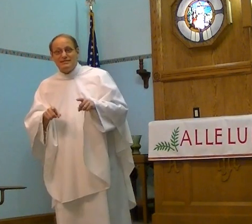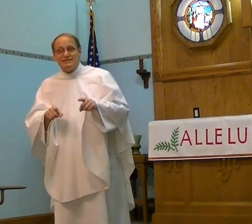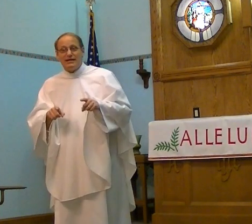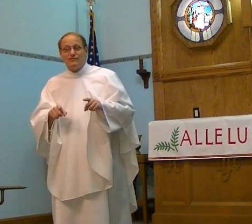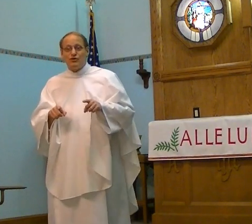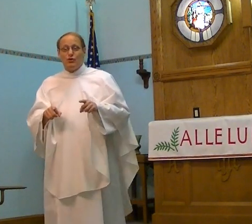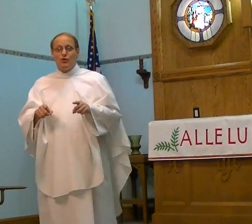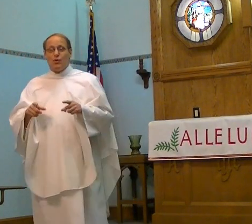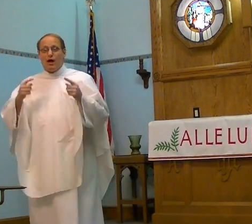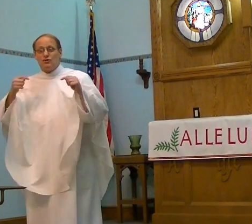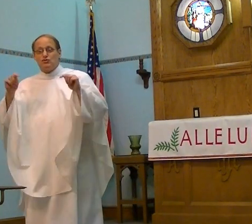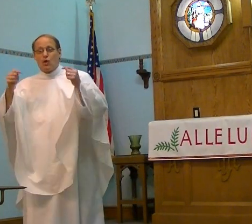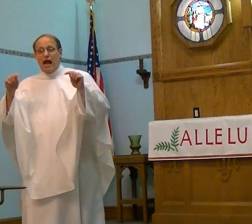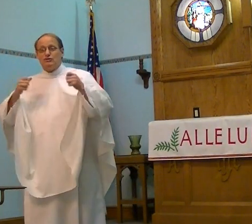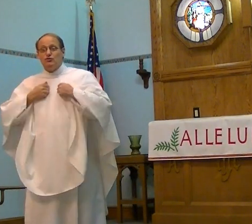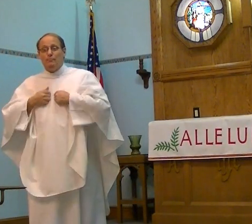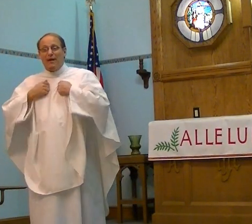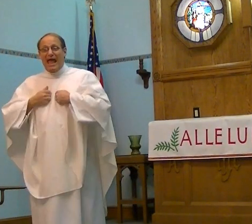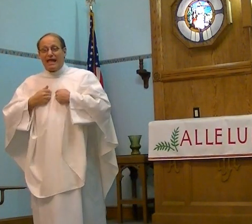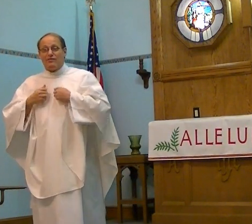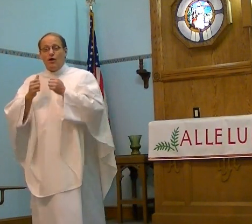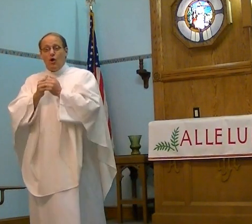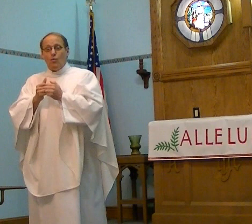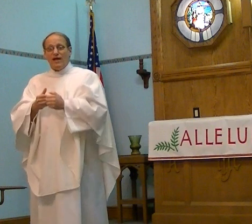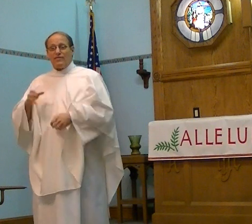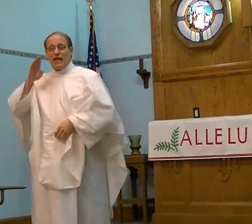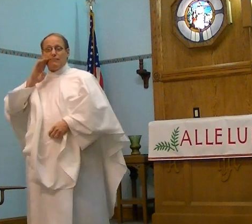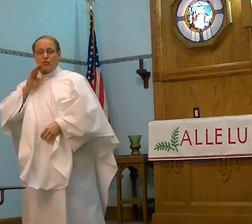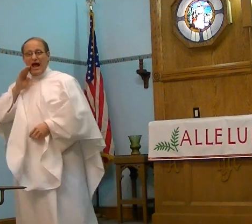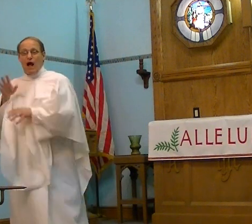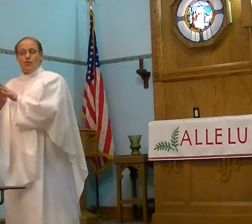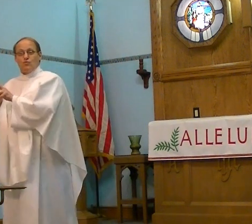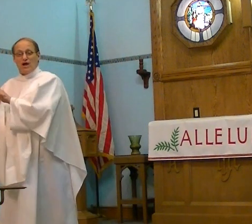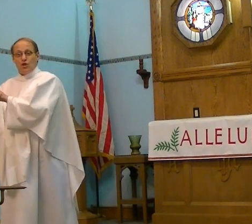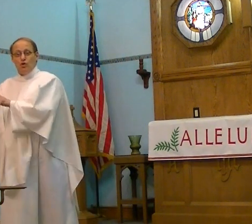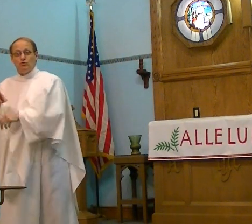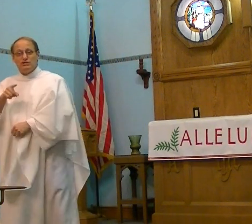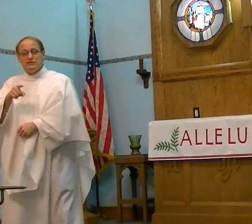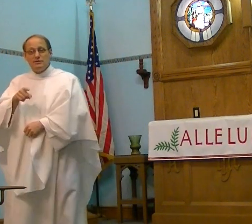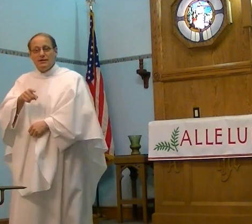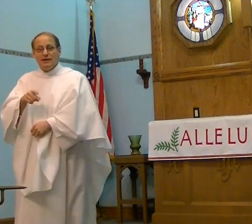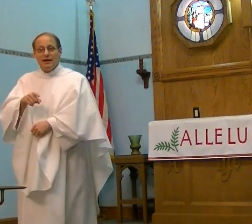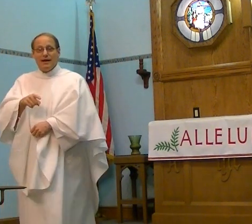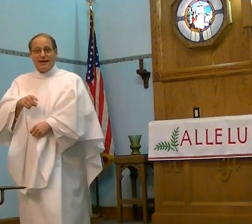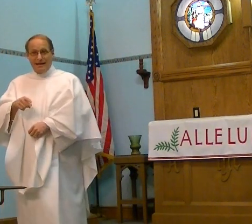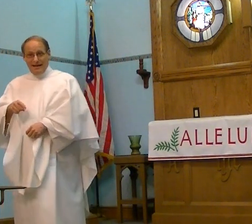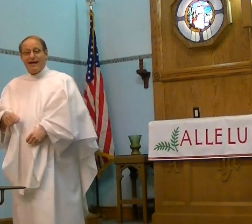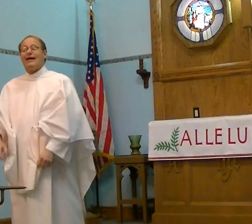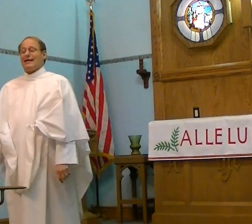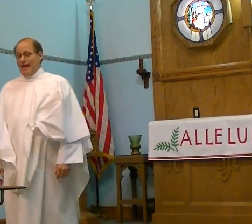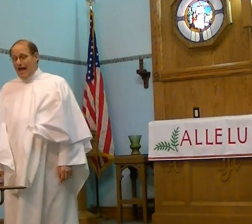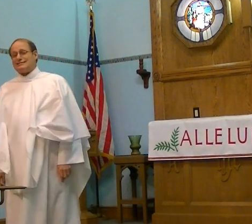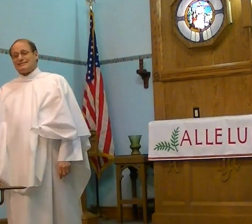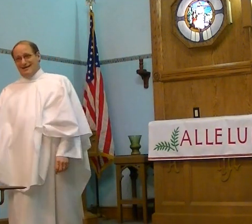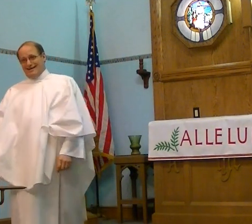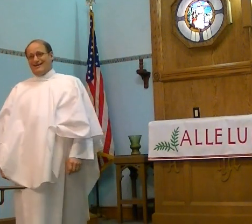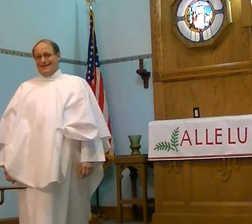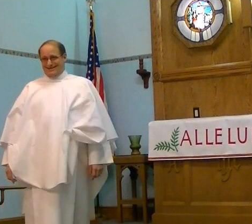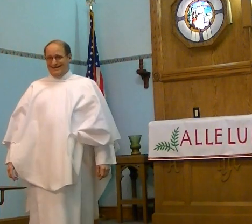if you try to bathe with a brown recluse? It will bite you in your flesh.